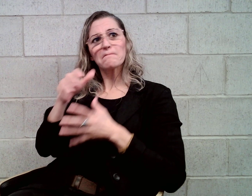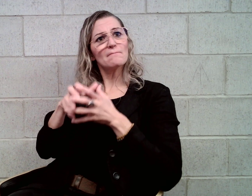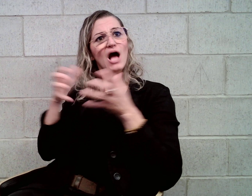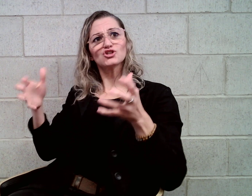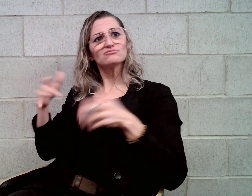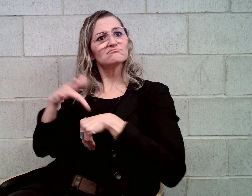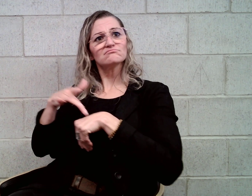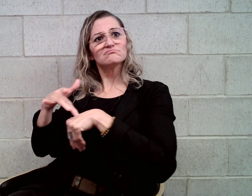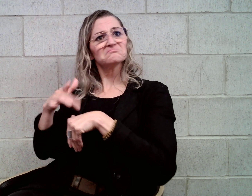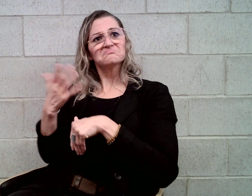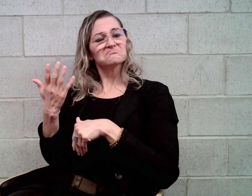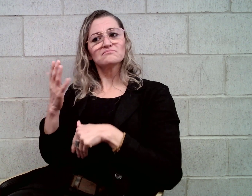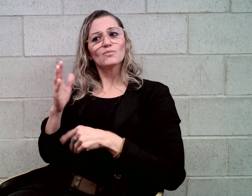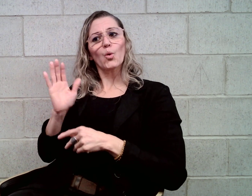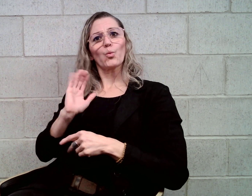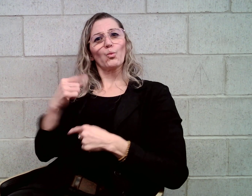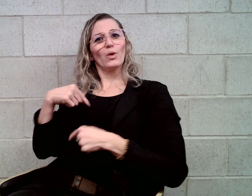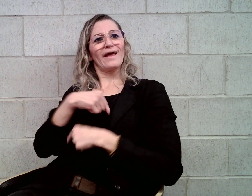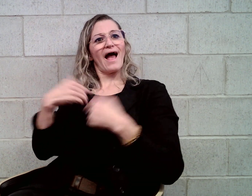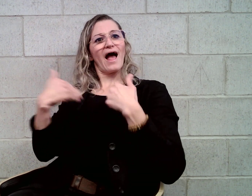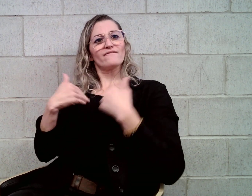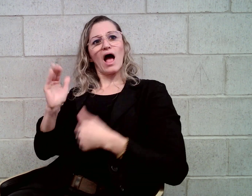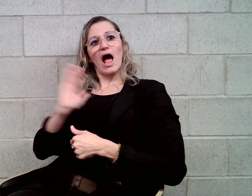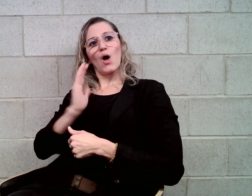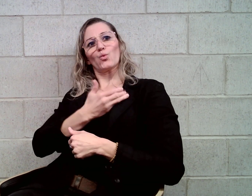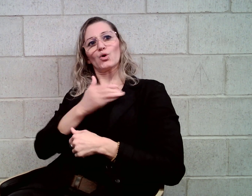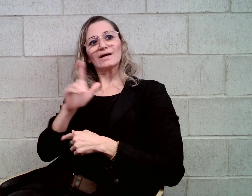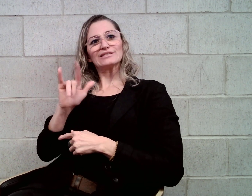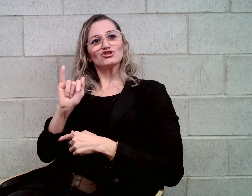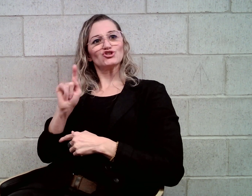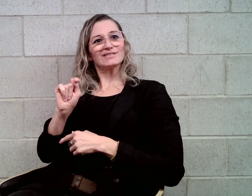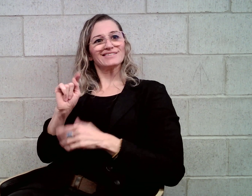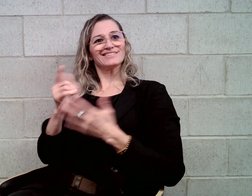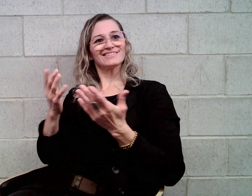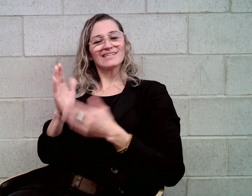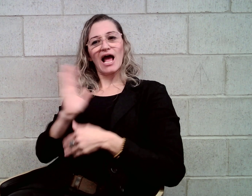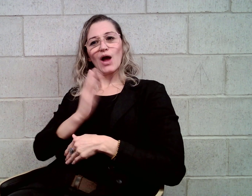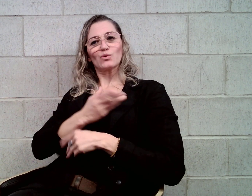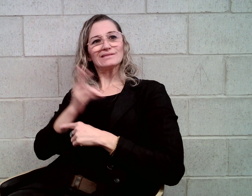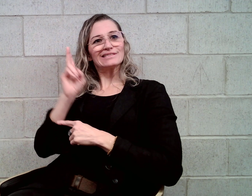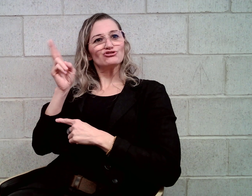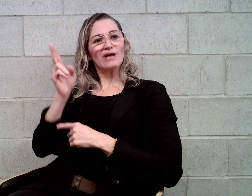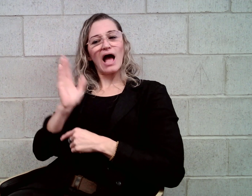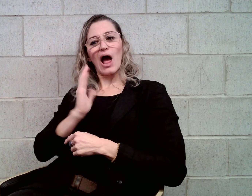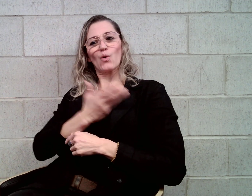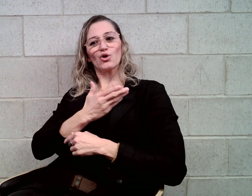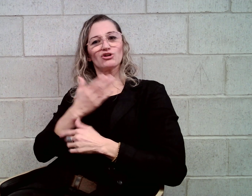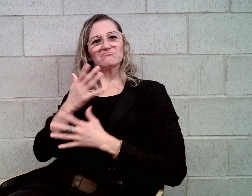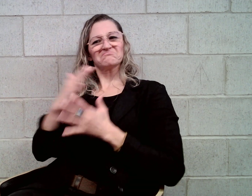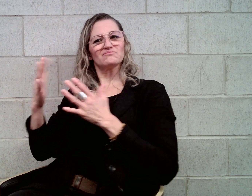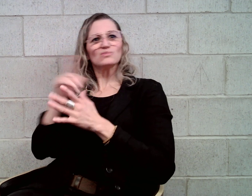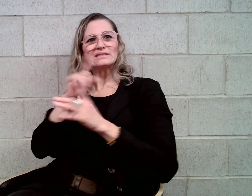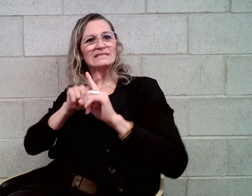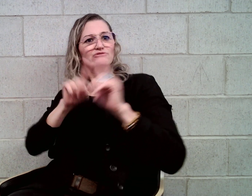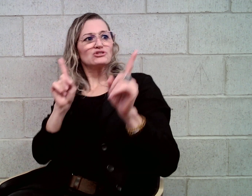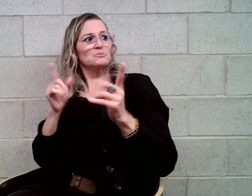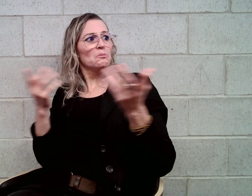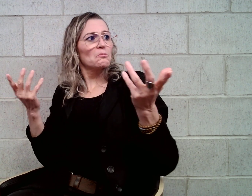more commonly found in hearing theater than in deaf theater. we have our own literature, our